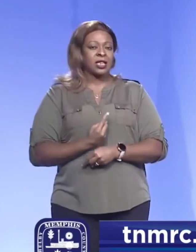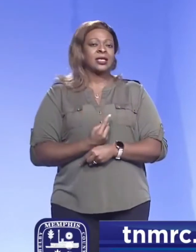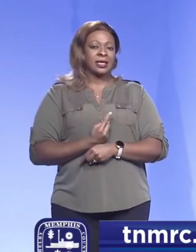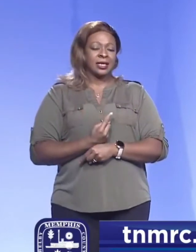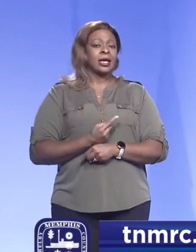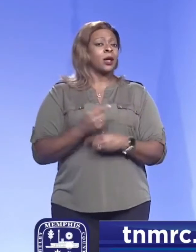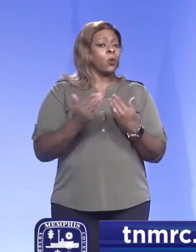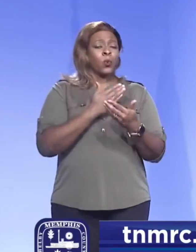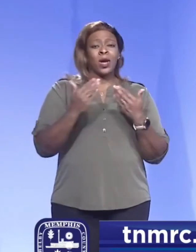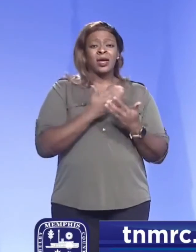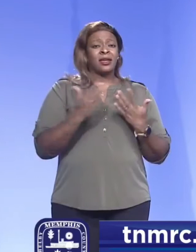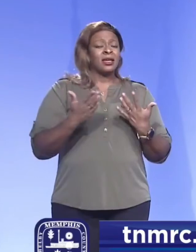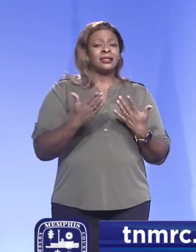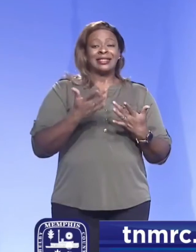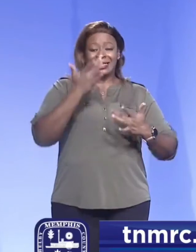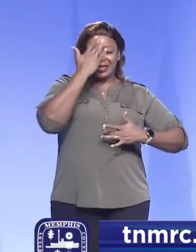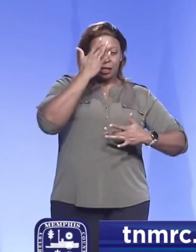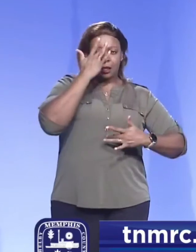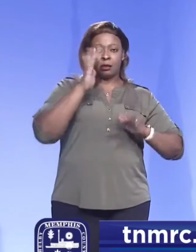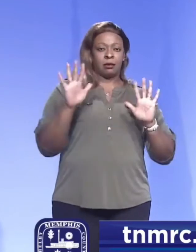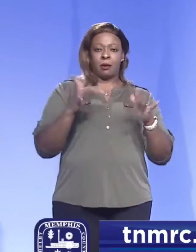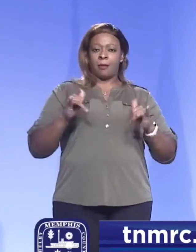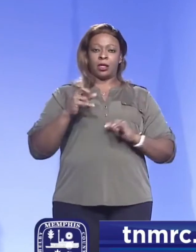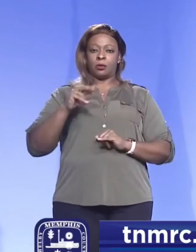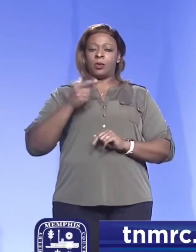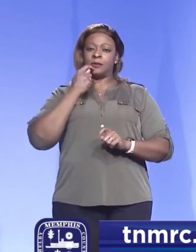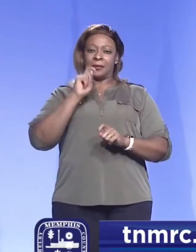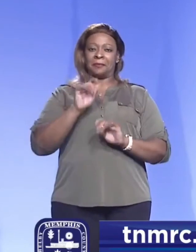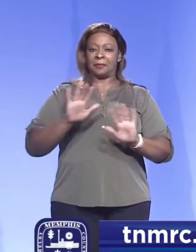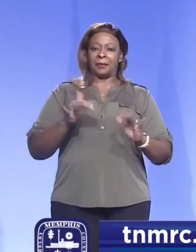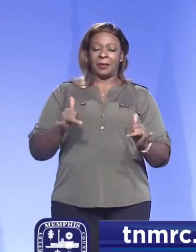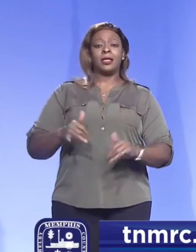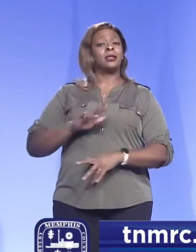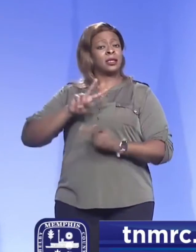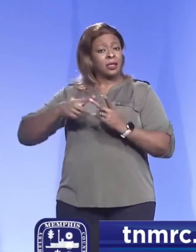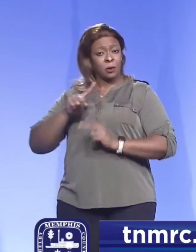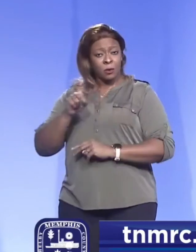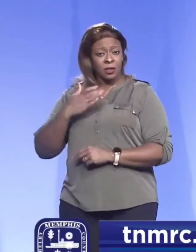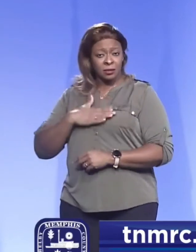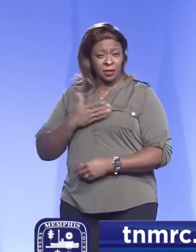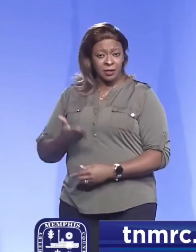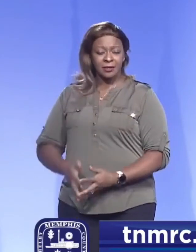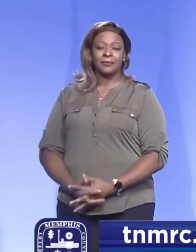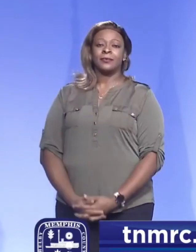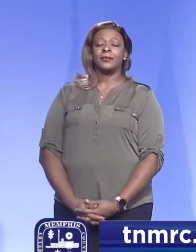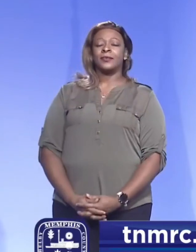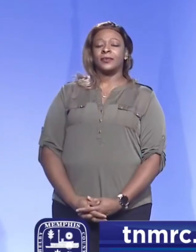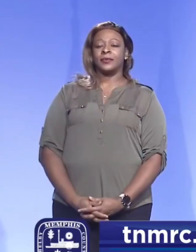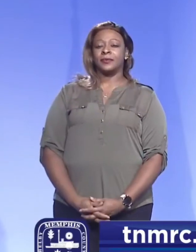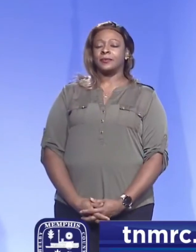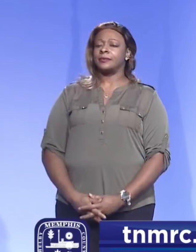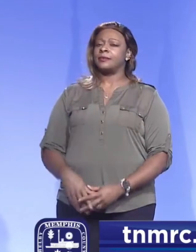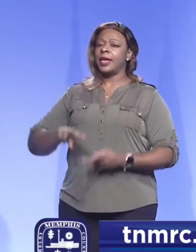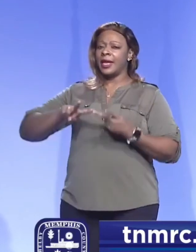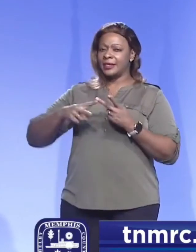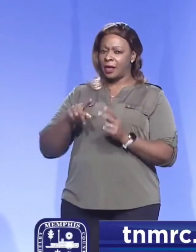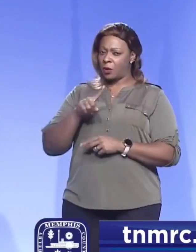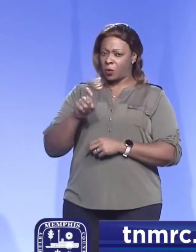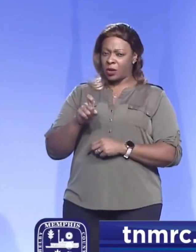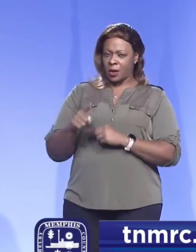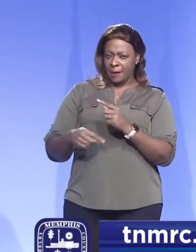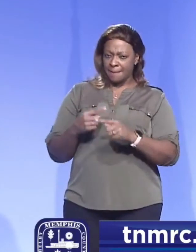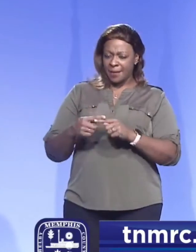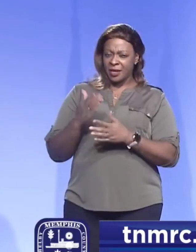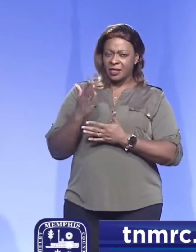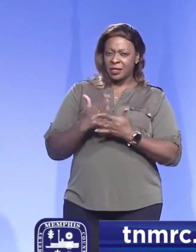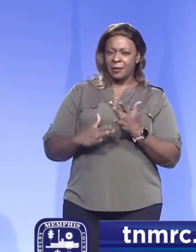and whenever ill, to avoid sports. And your follow-up question, please? Yes, my follow-up question was concerning some